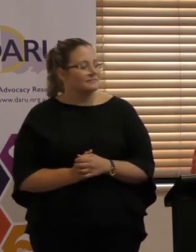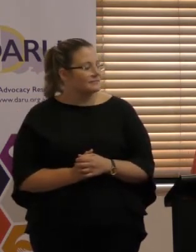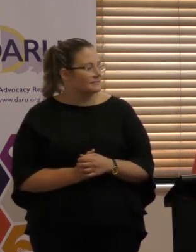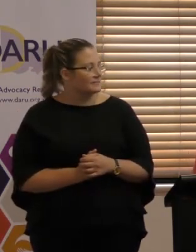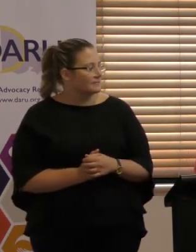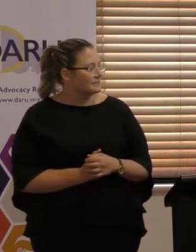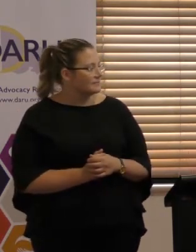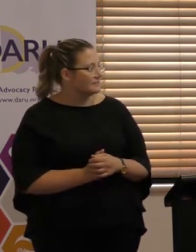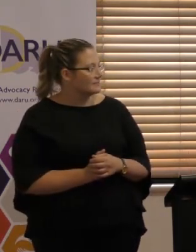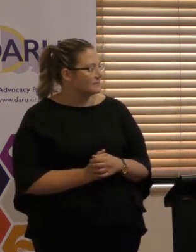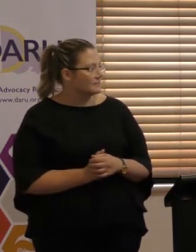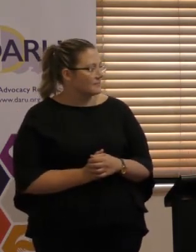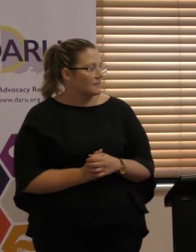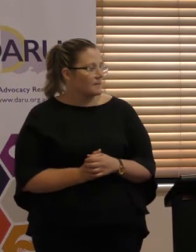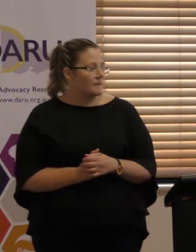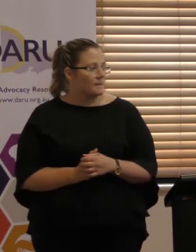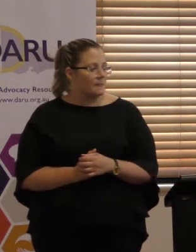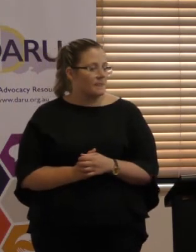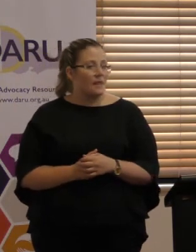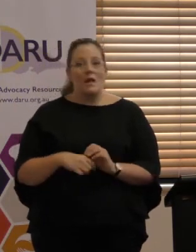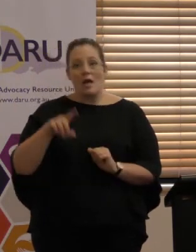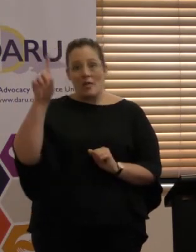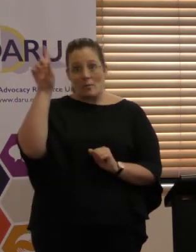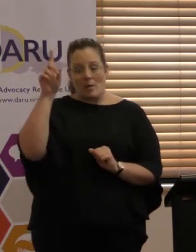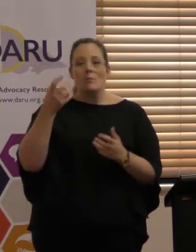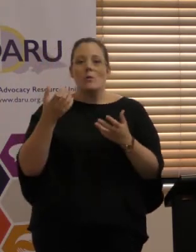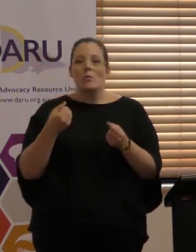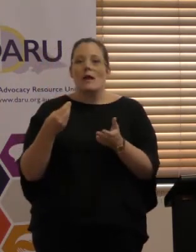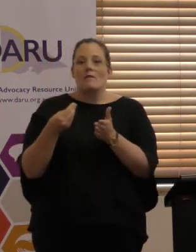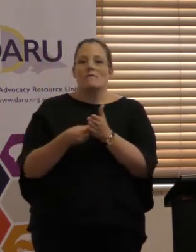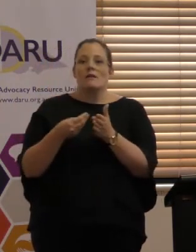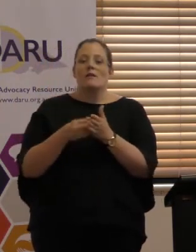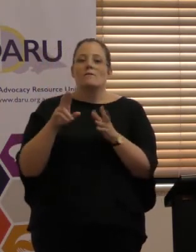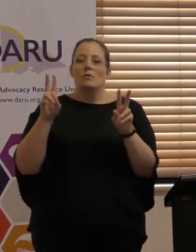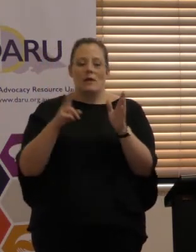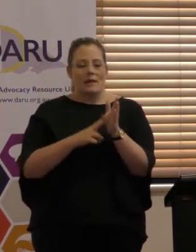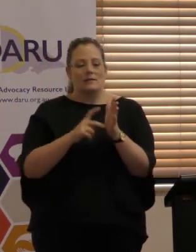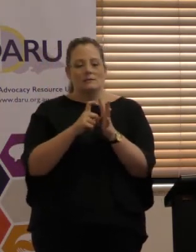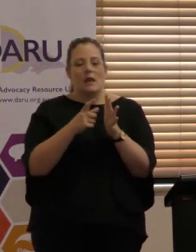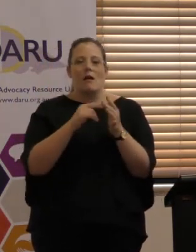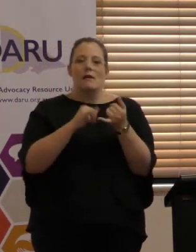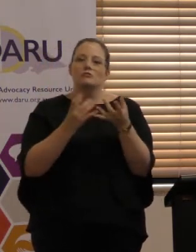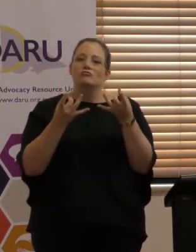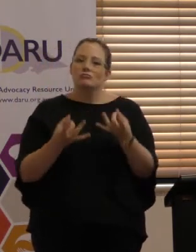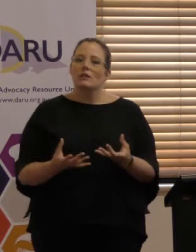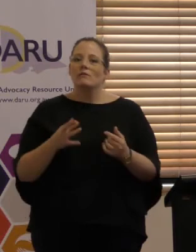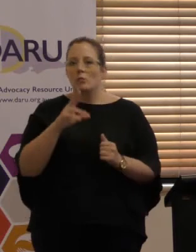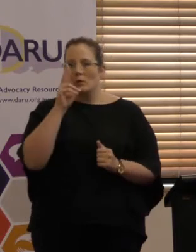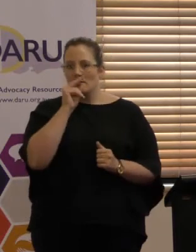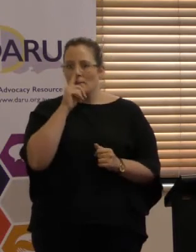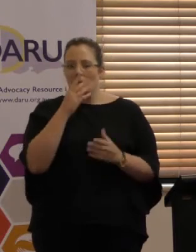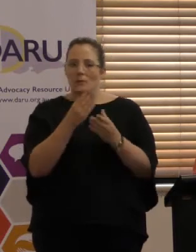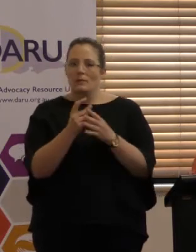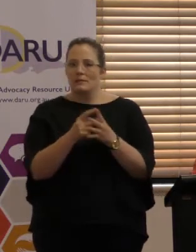At the moment, we also have some funding to do work on NDIS readiness with young people with disabilities, and that includes